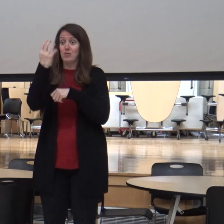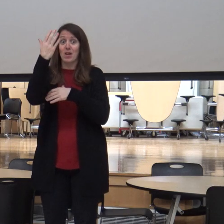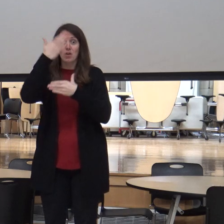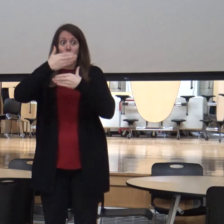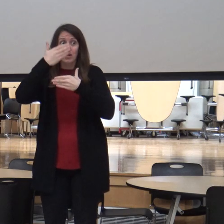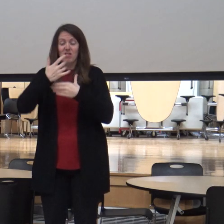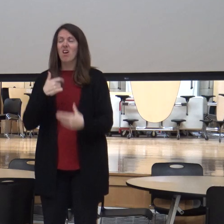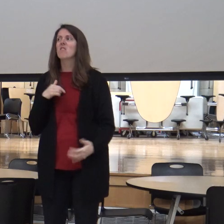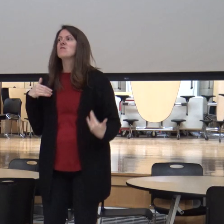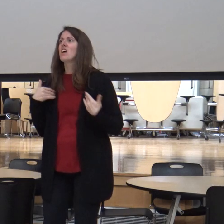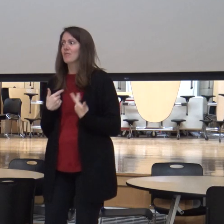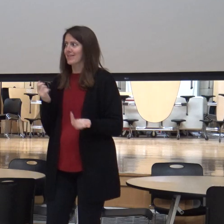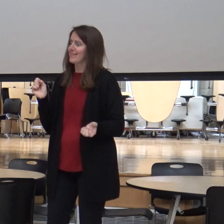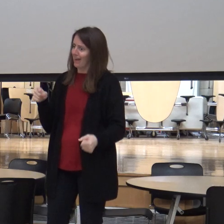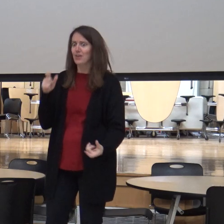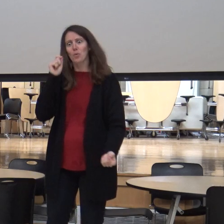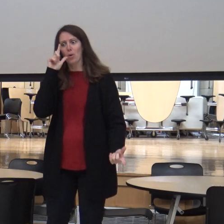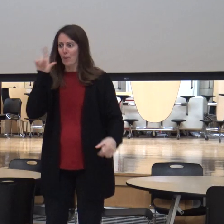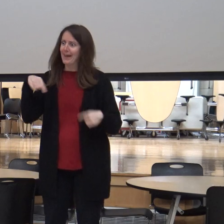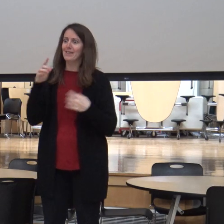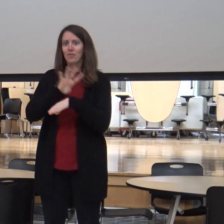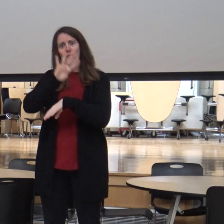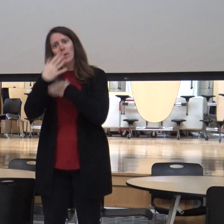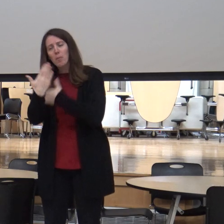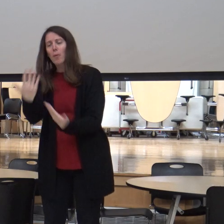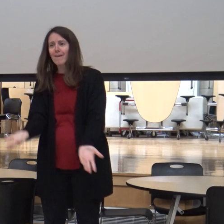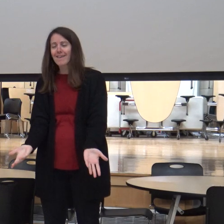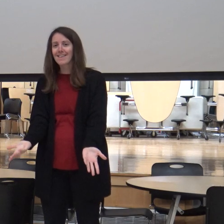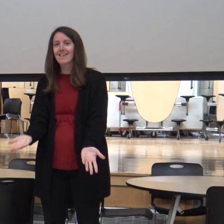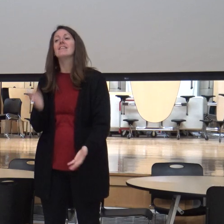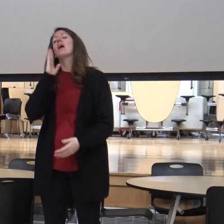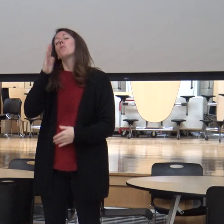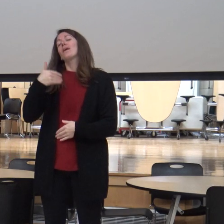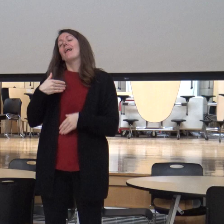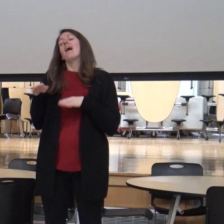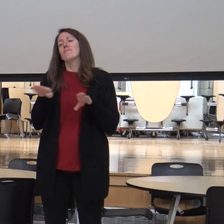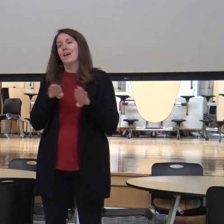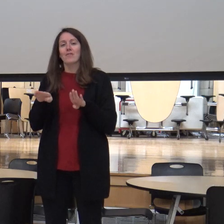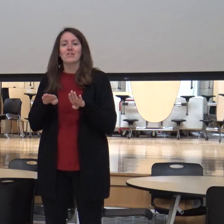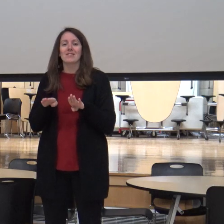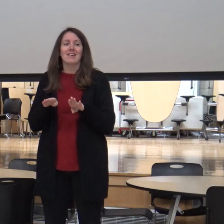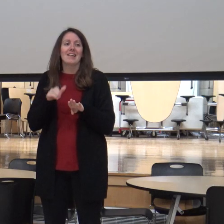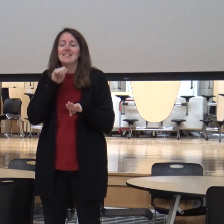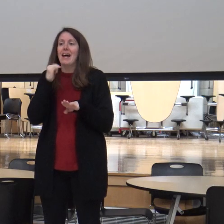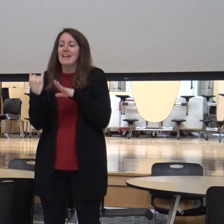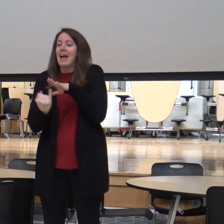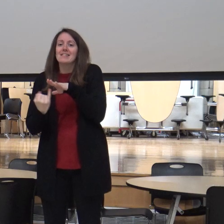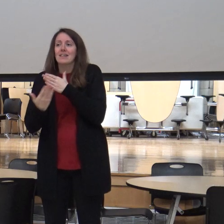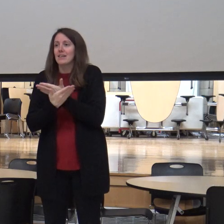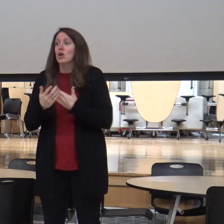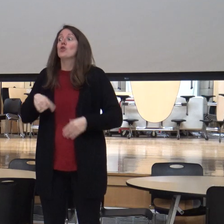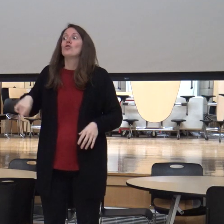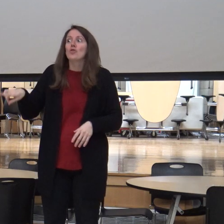you're up till four, yeah. So they're going to have these behaviors. Don't look at that as an isolated thing. So you guys know your kids. You guys are the experts of your